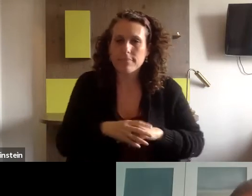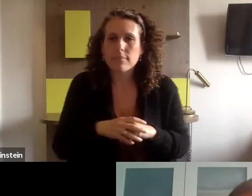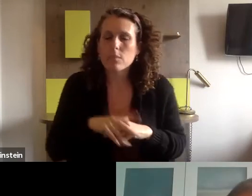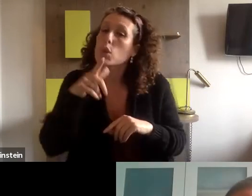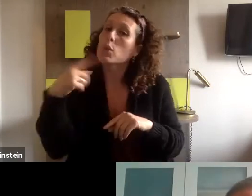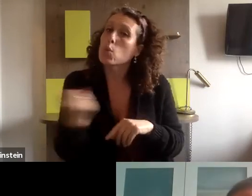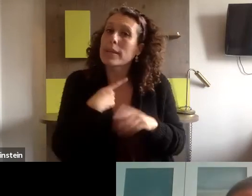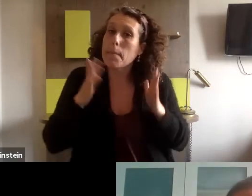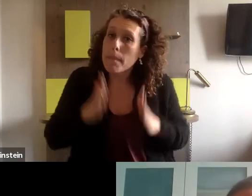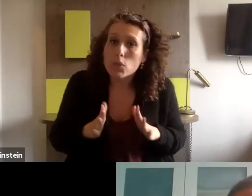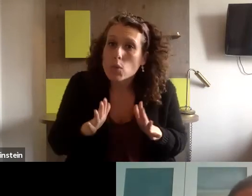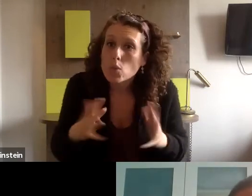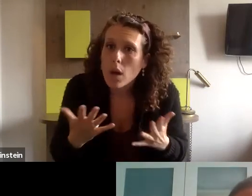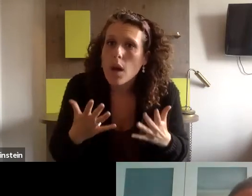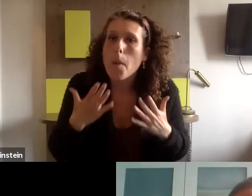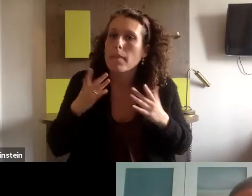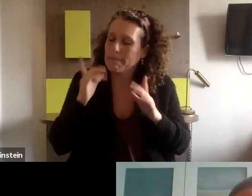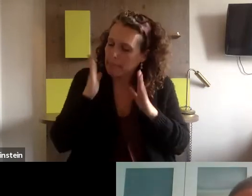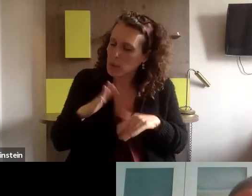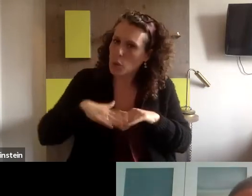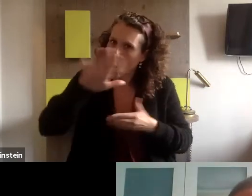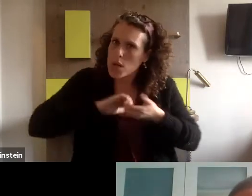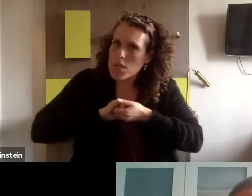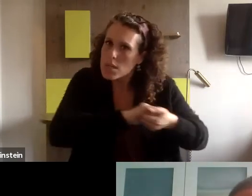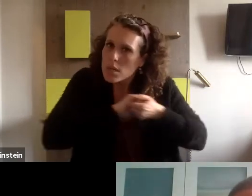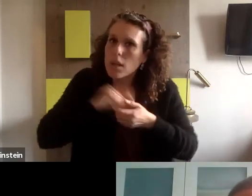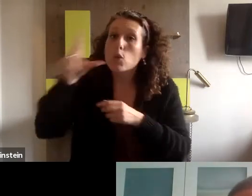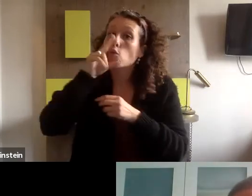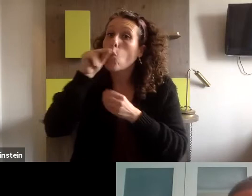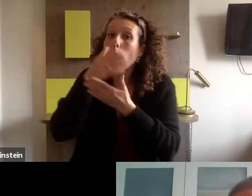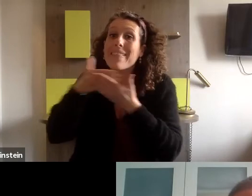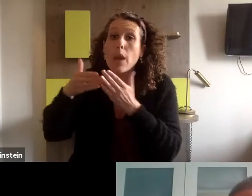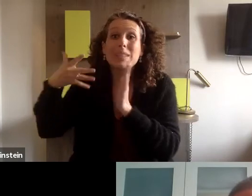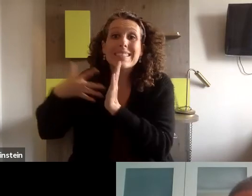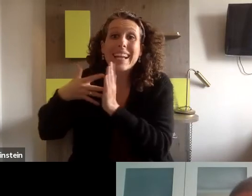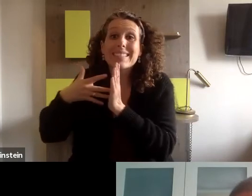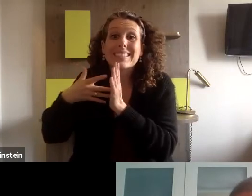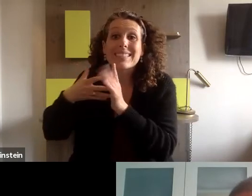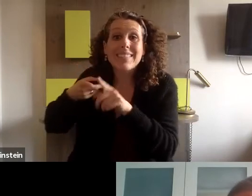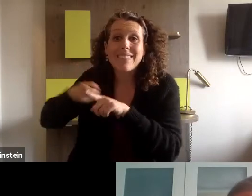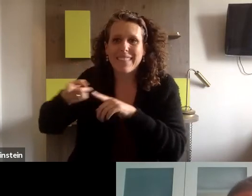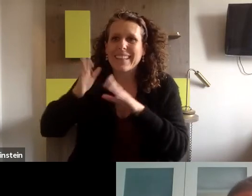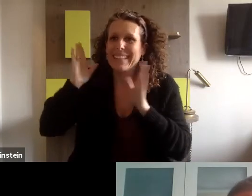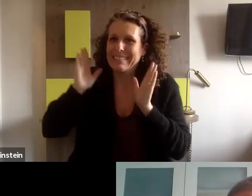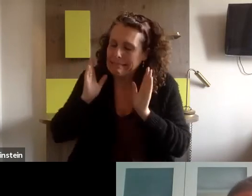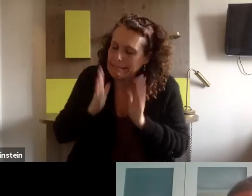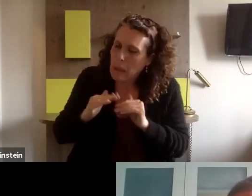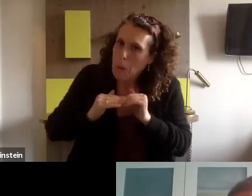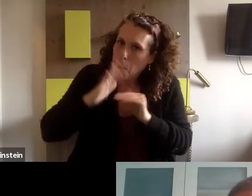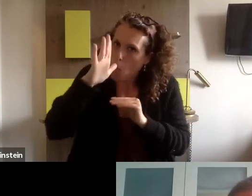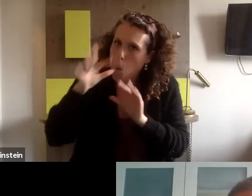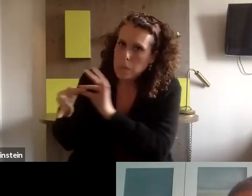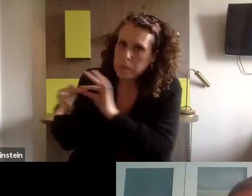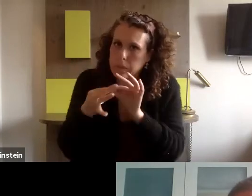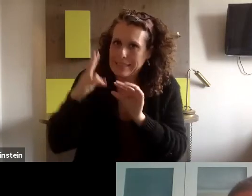should do. We should more closely collaborate with spoken language testing. I think we have a few links here and there that we should strengthen